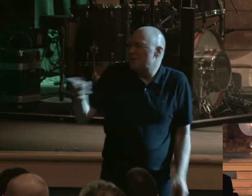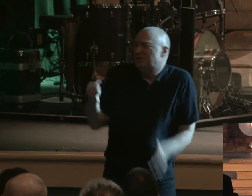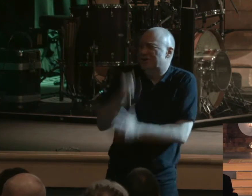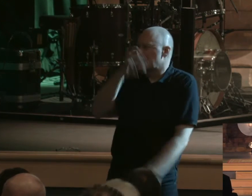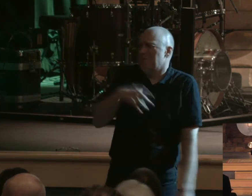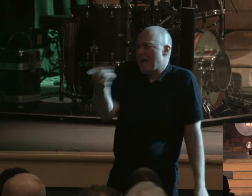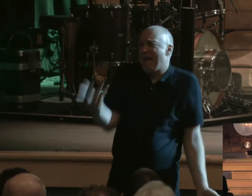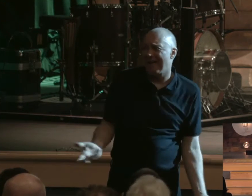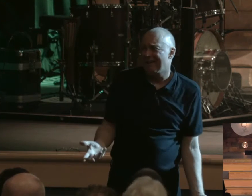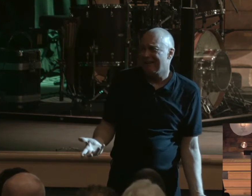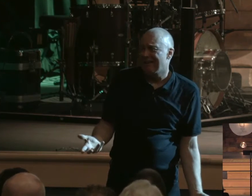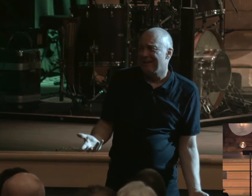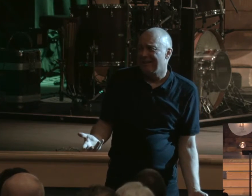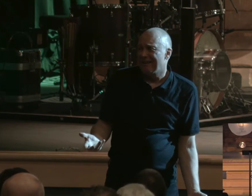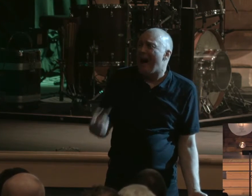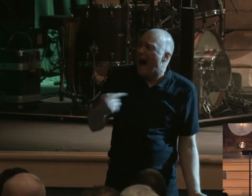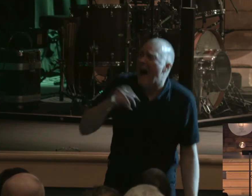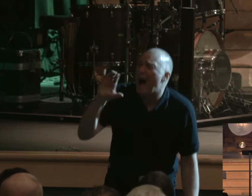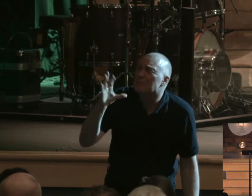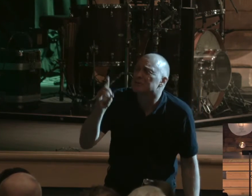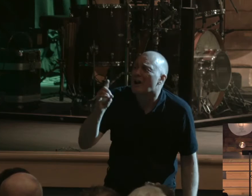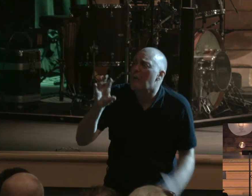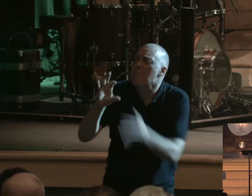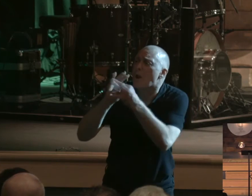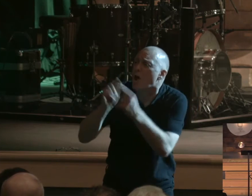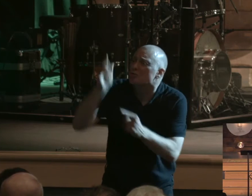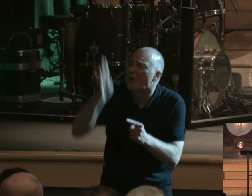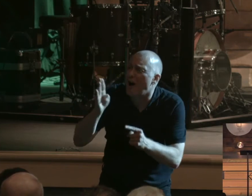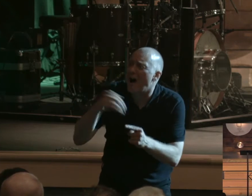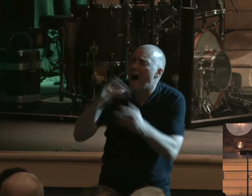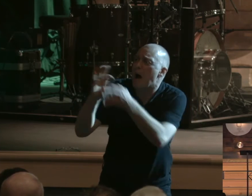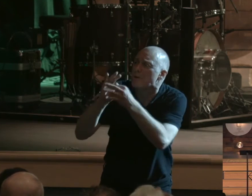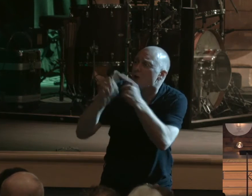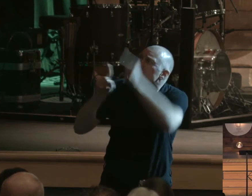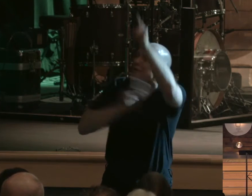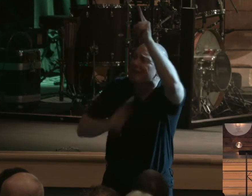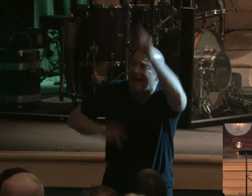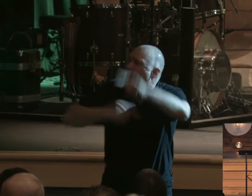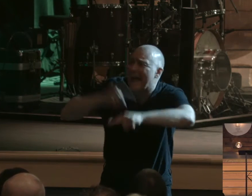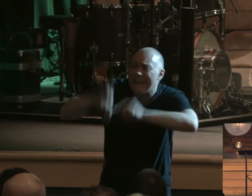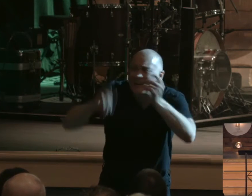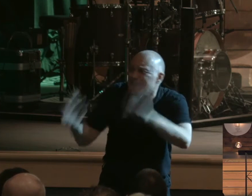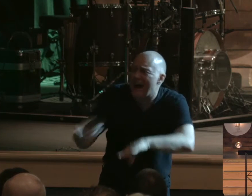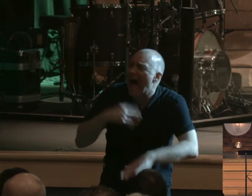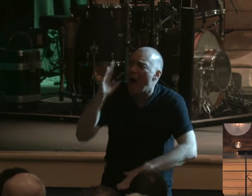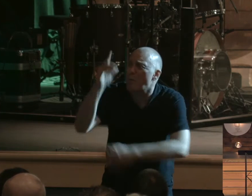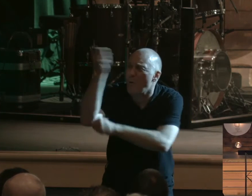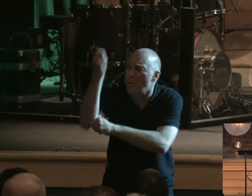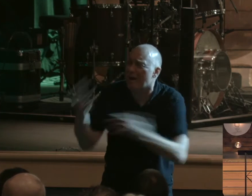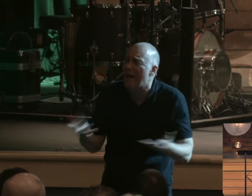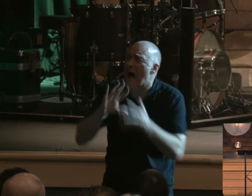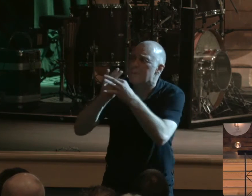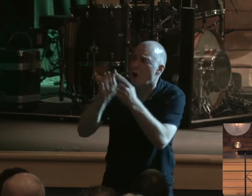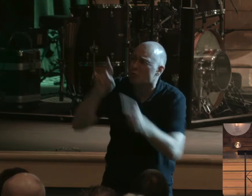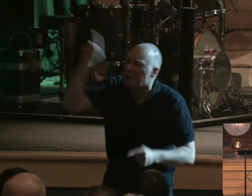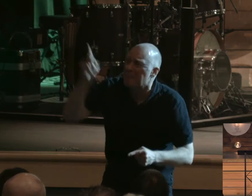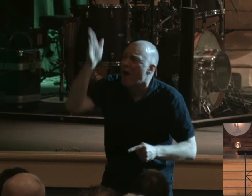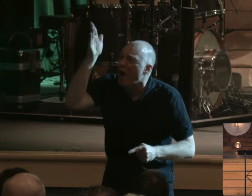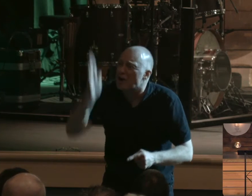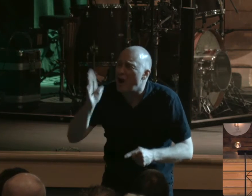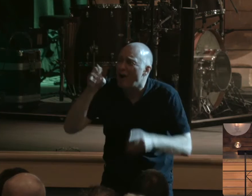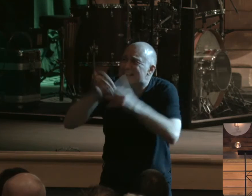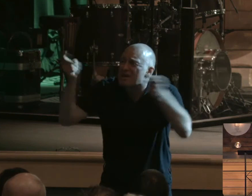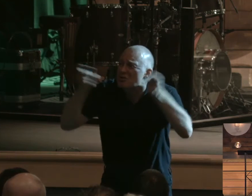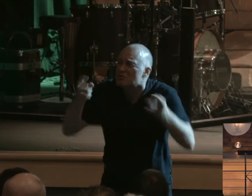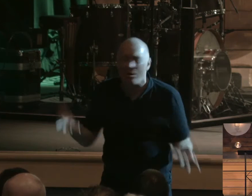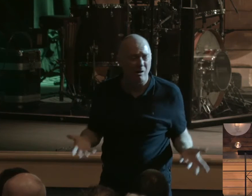man, and last time I checked, I'm a child who belongs to God. I'm a child of the King. I cannot die. I will win. I belong to him. God is the one who's